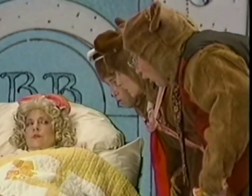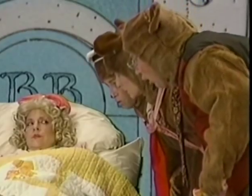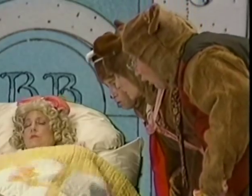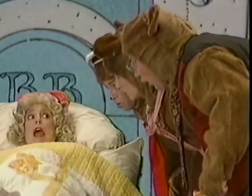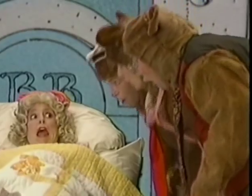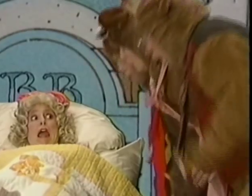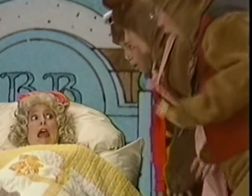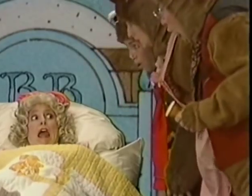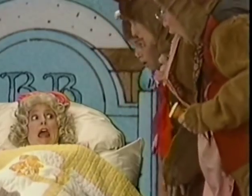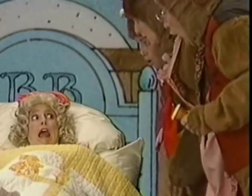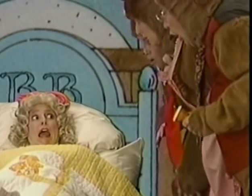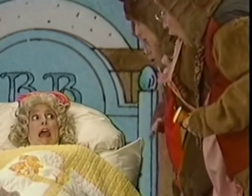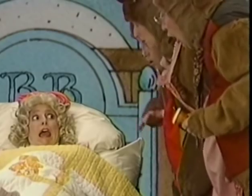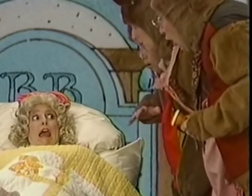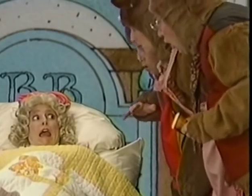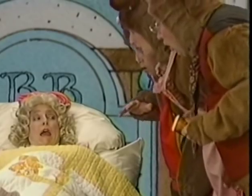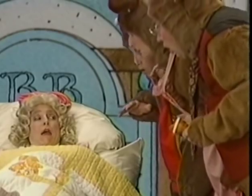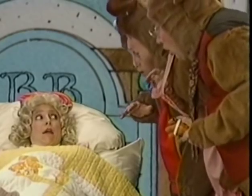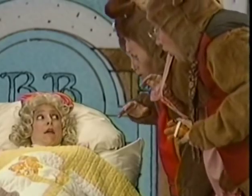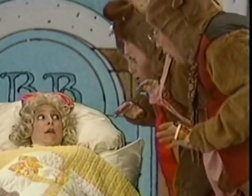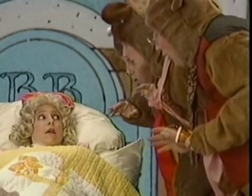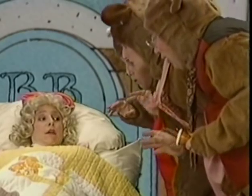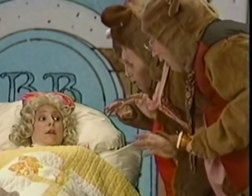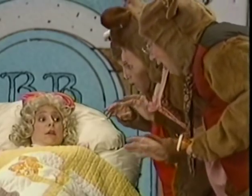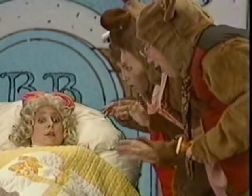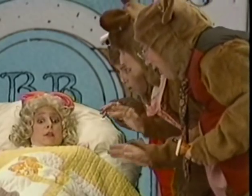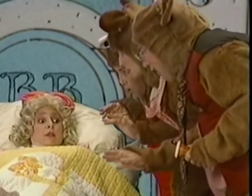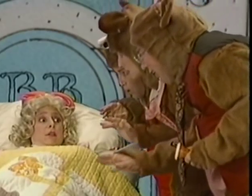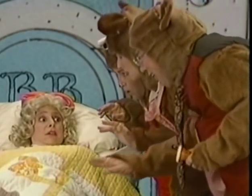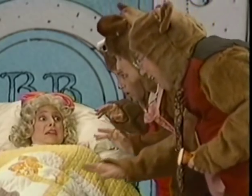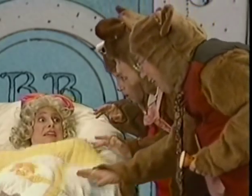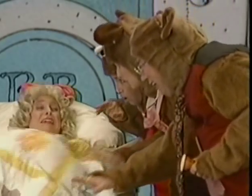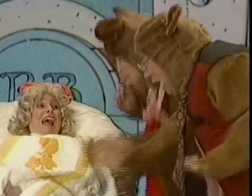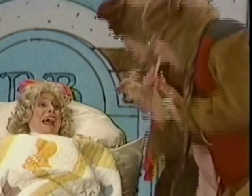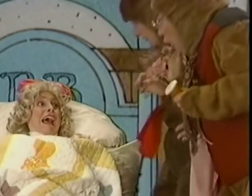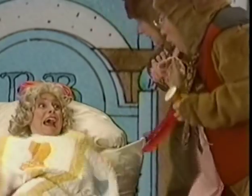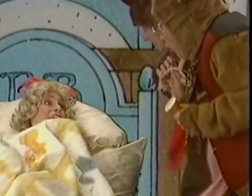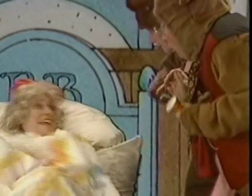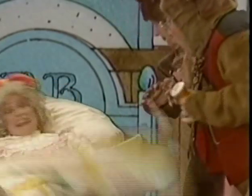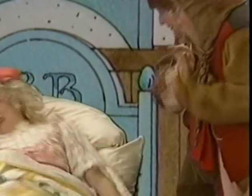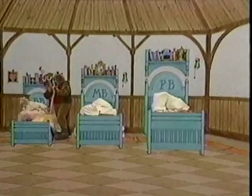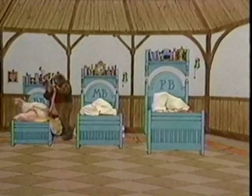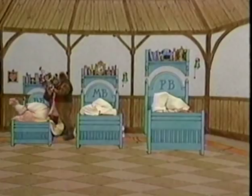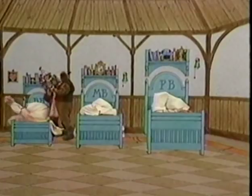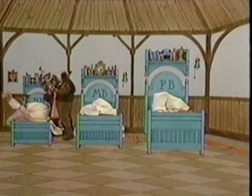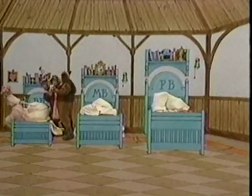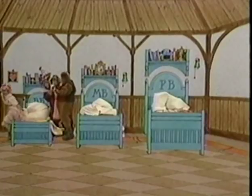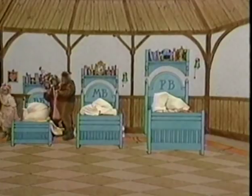Just then, Goldilocks woke up. She was so frightened when she saw the three bears staring down at her that she jumped out of bed.